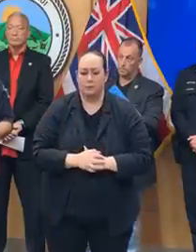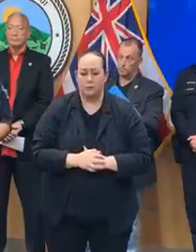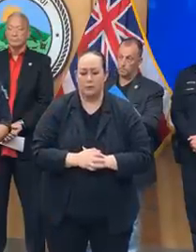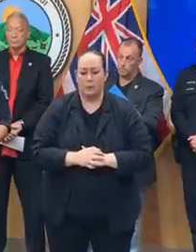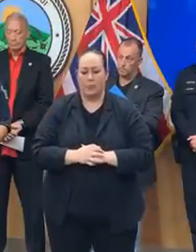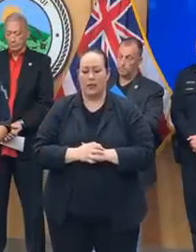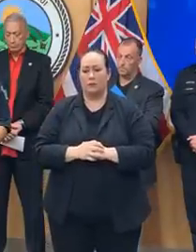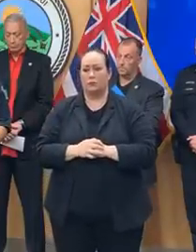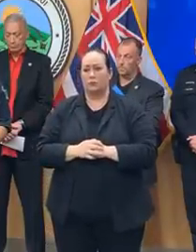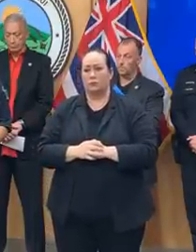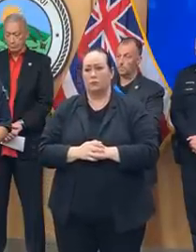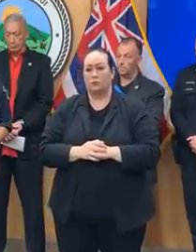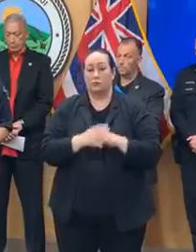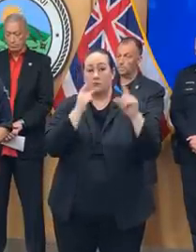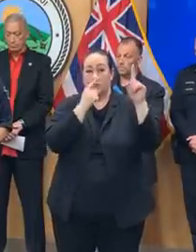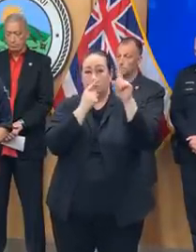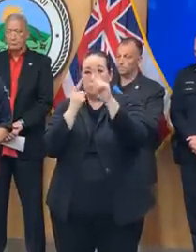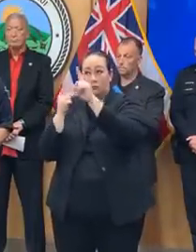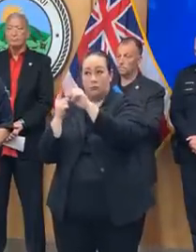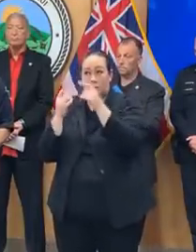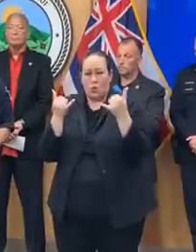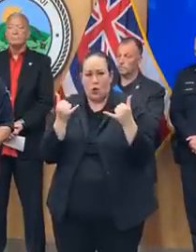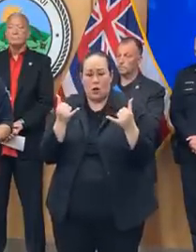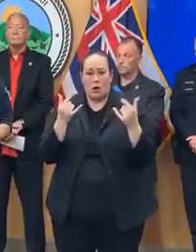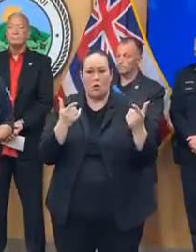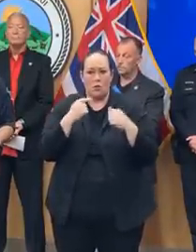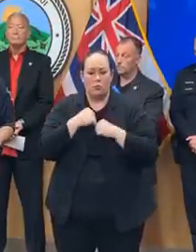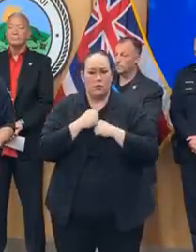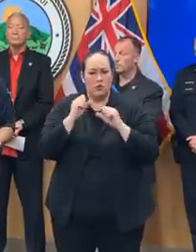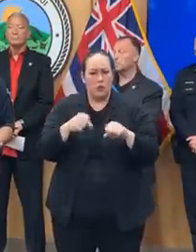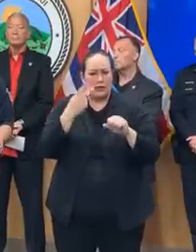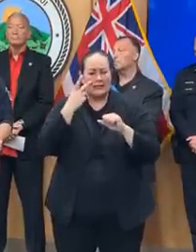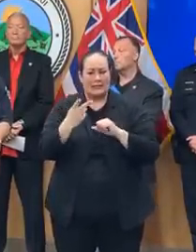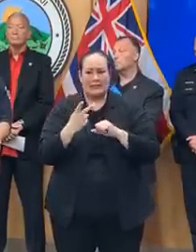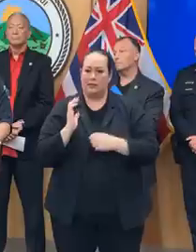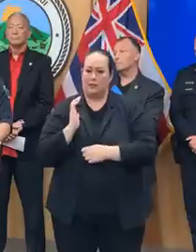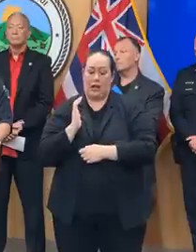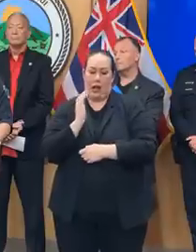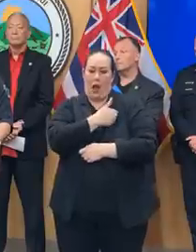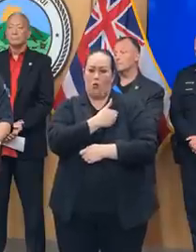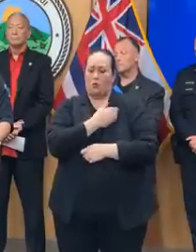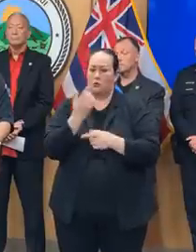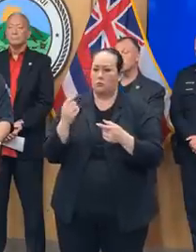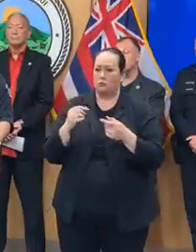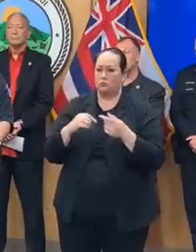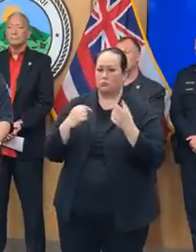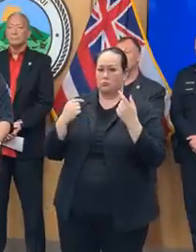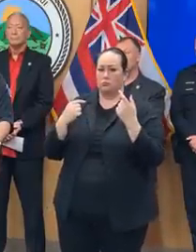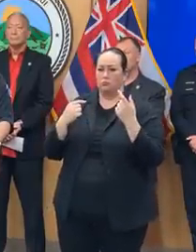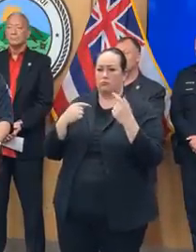Our objectives during the operational period are reflected in the missions that we've been working on during this